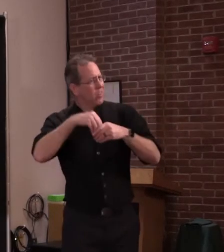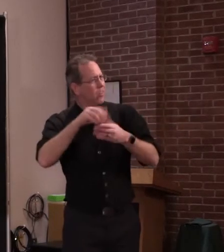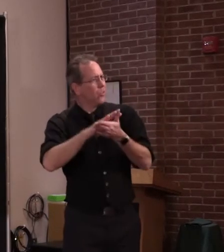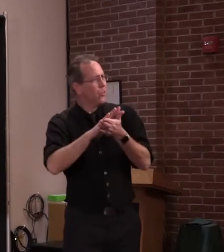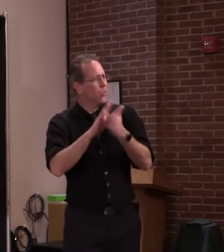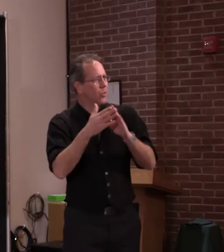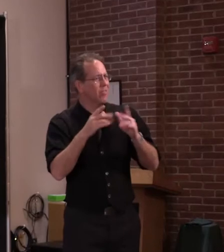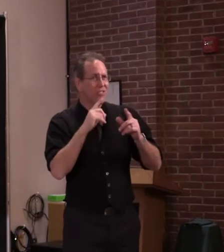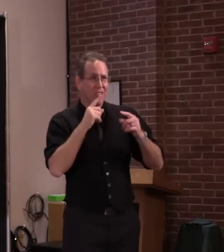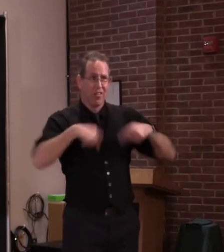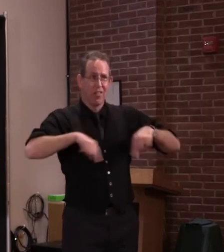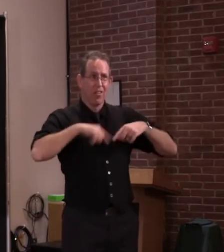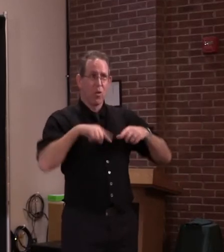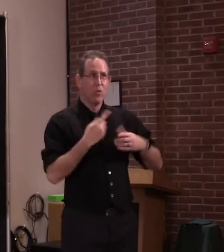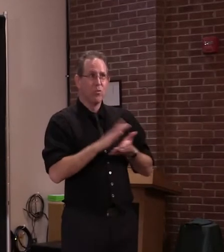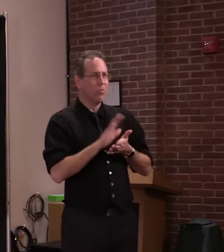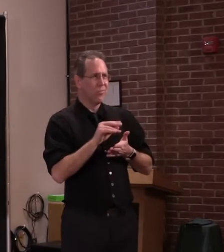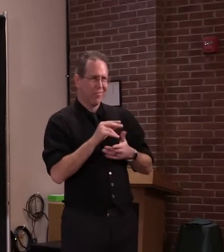accordingly.